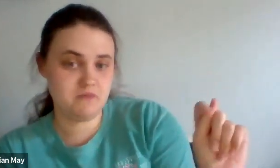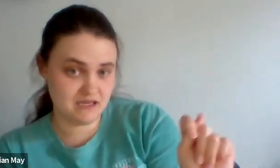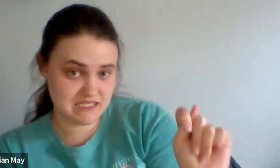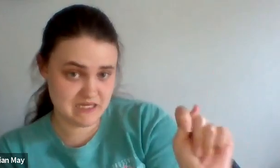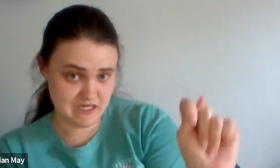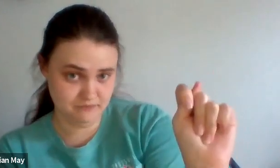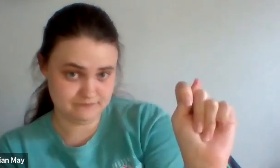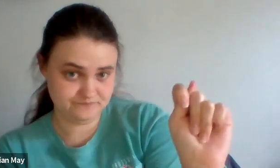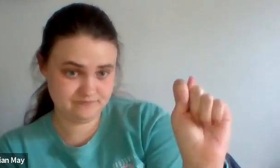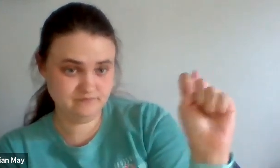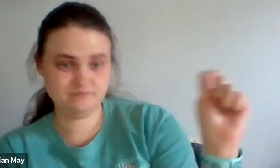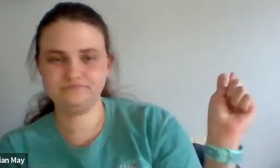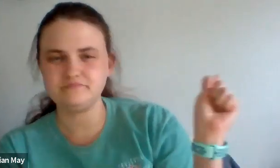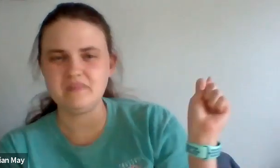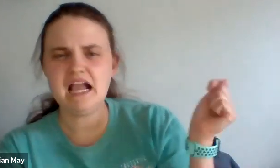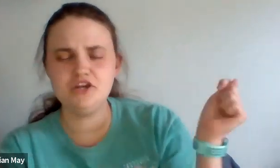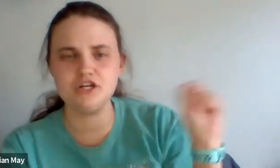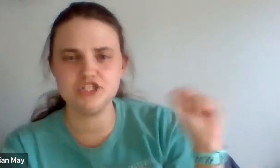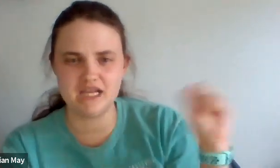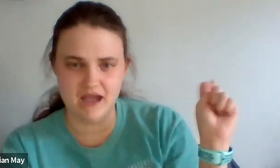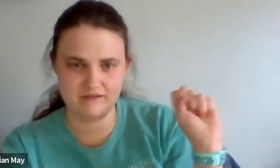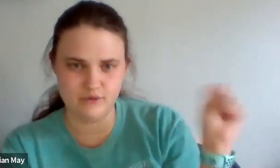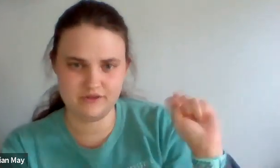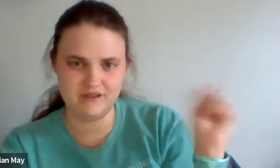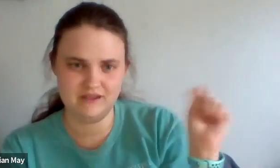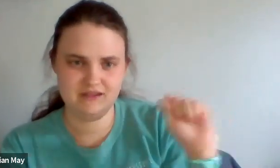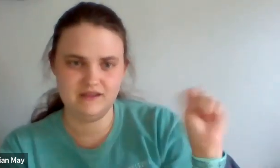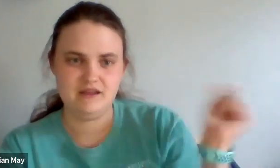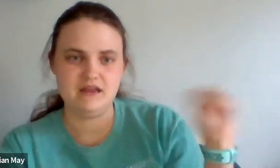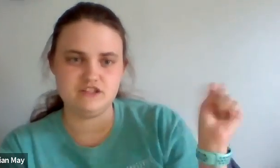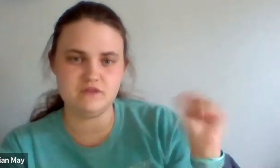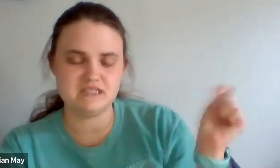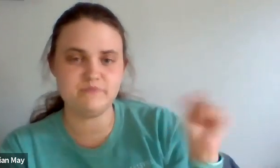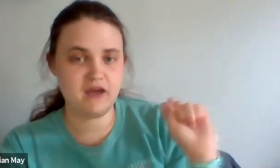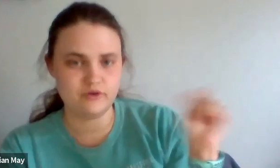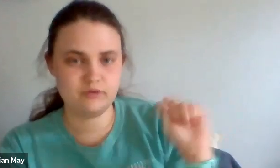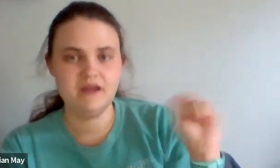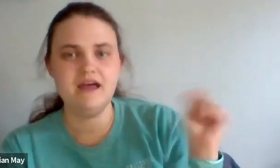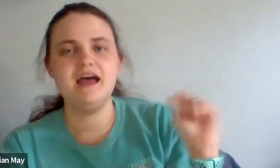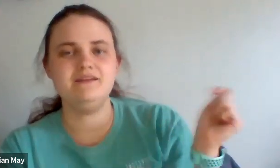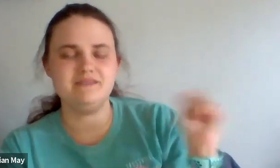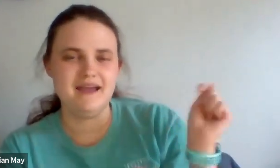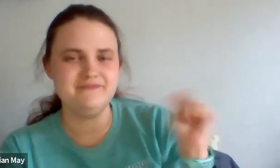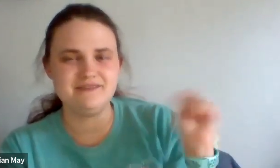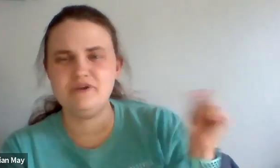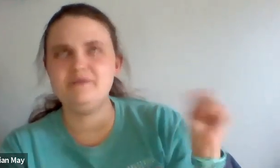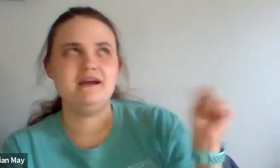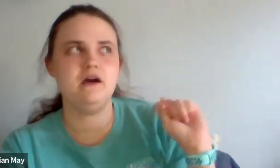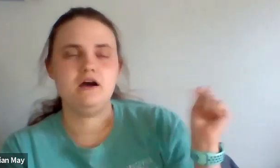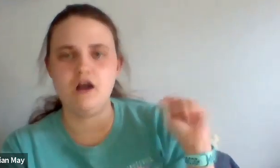make a T and you're going to shake it back and forth. And so this is bathroom. And I have one of my